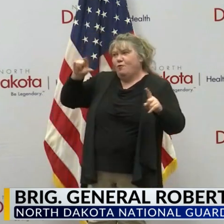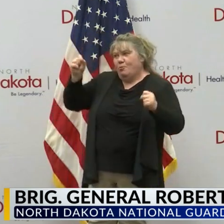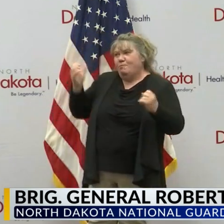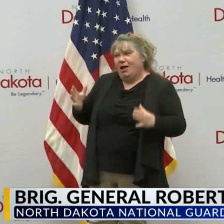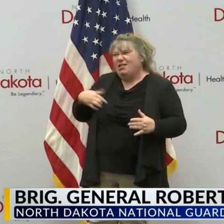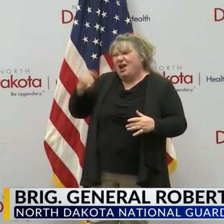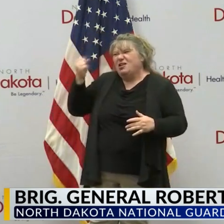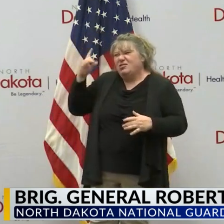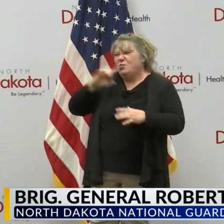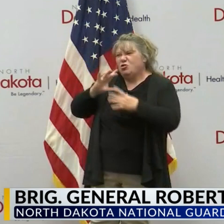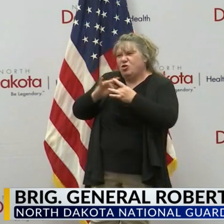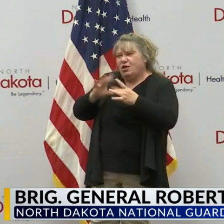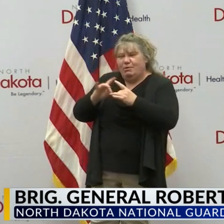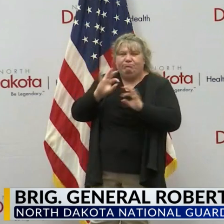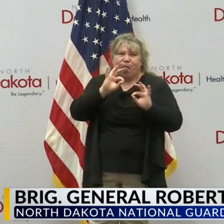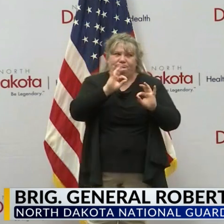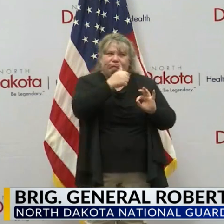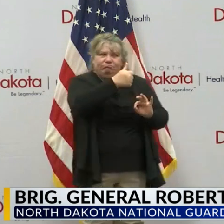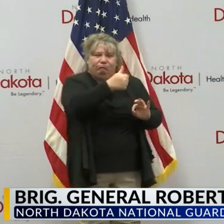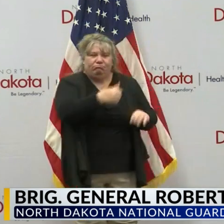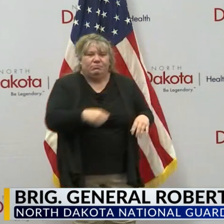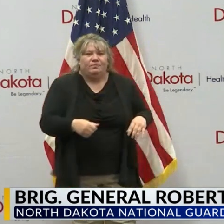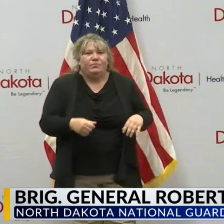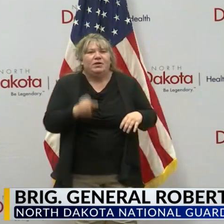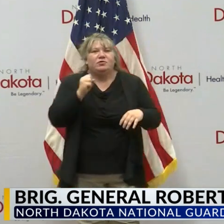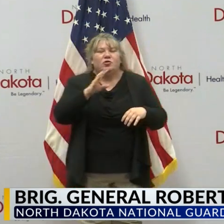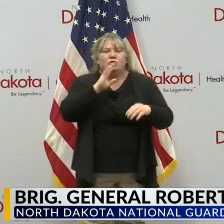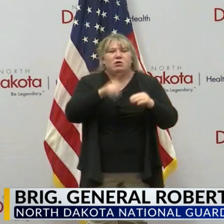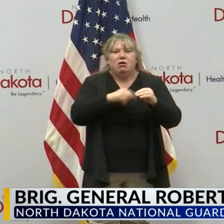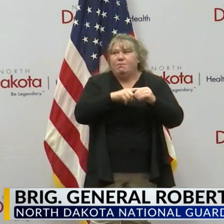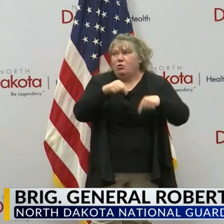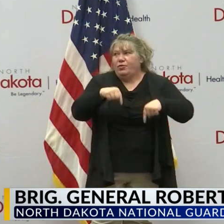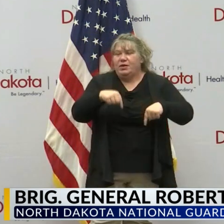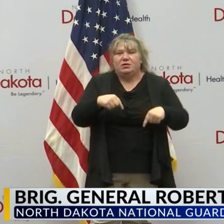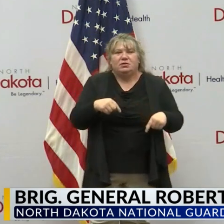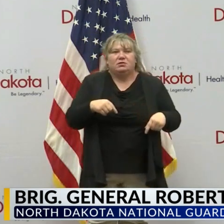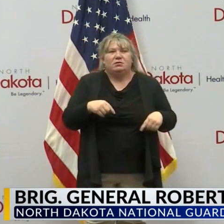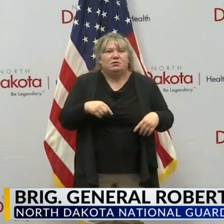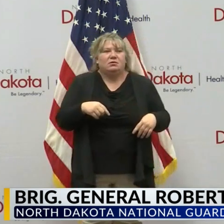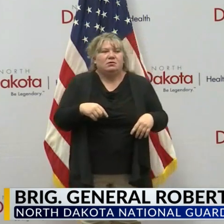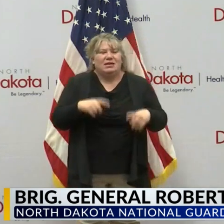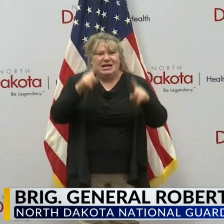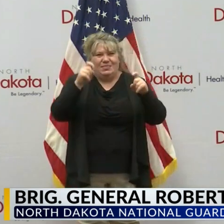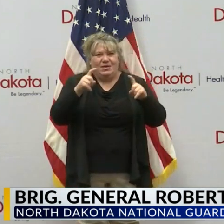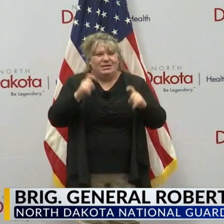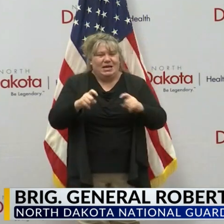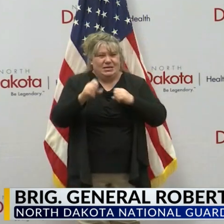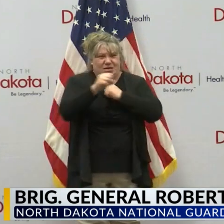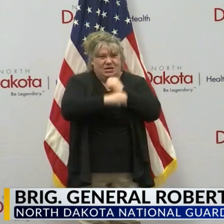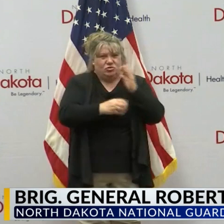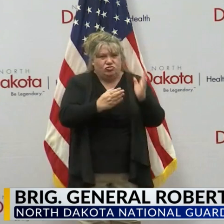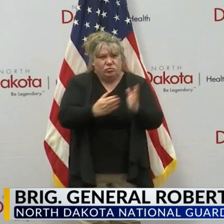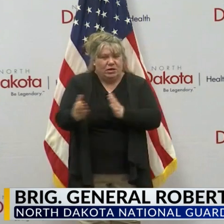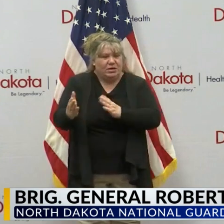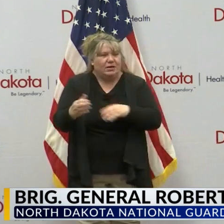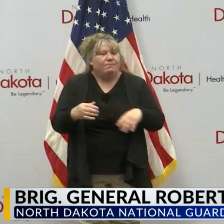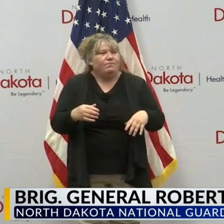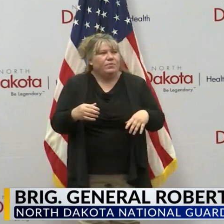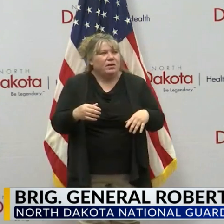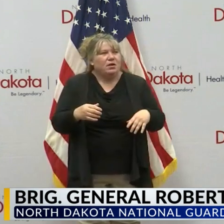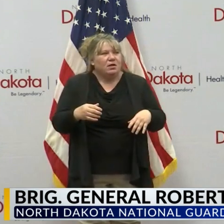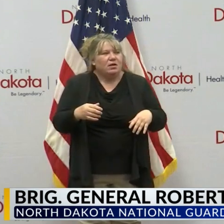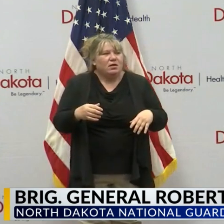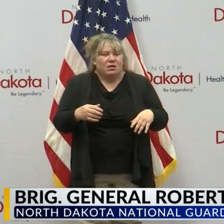okay, very good. So let's talk about this as far as the testing strategy.